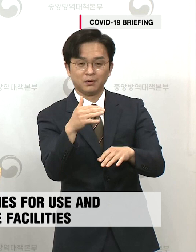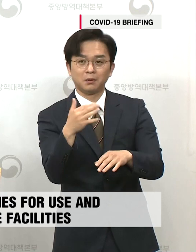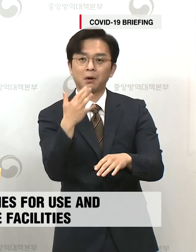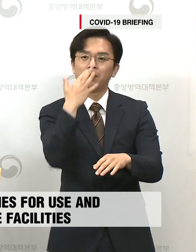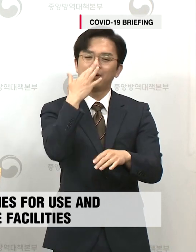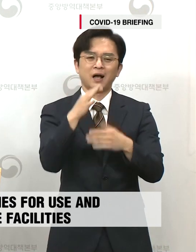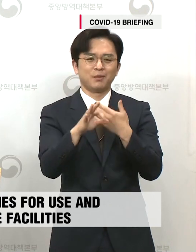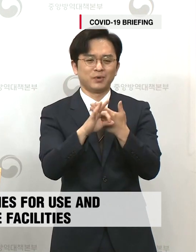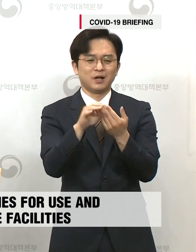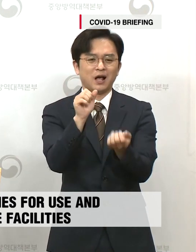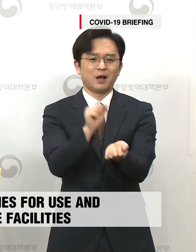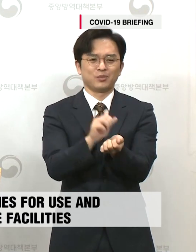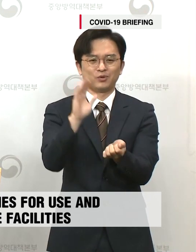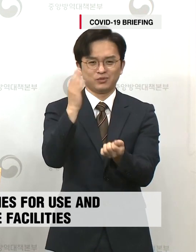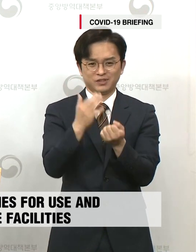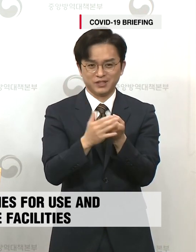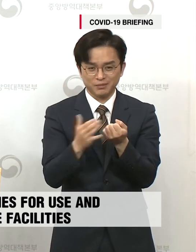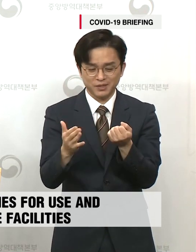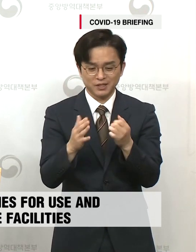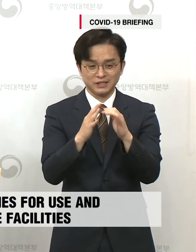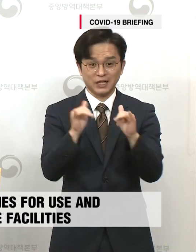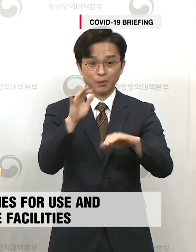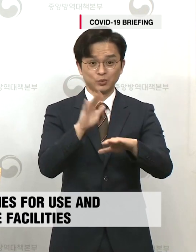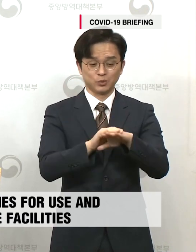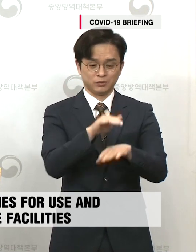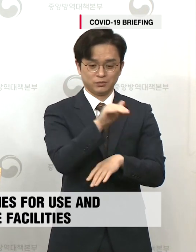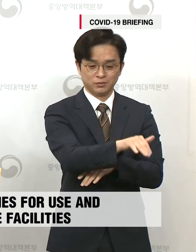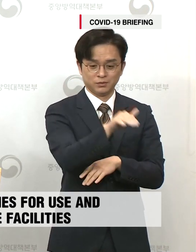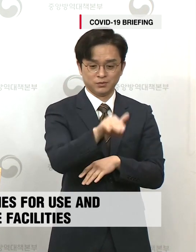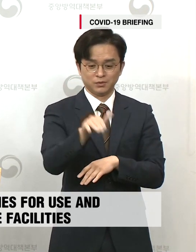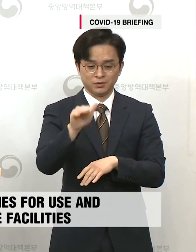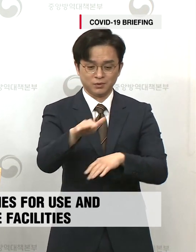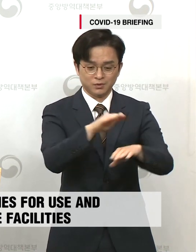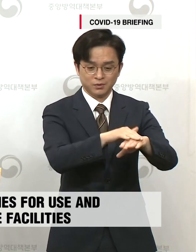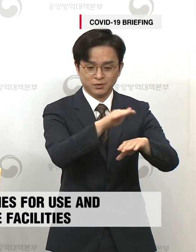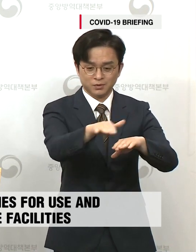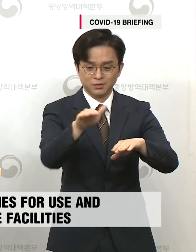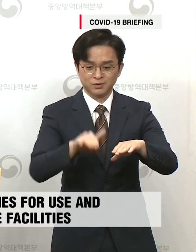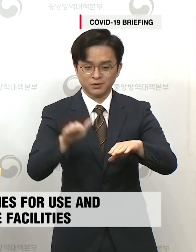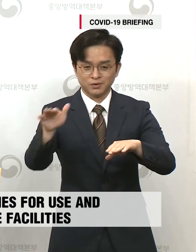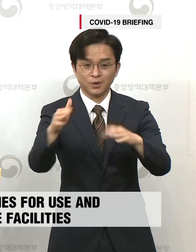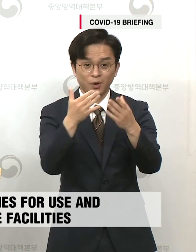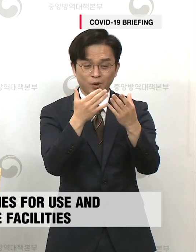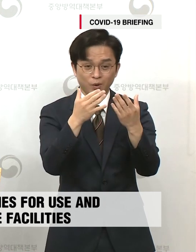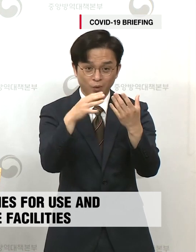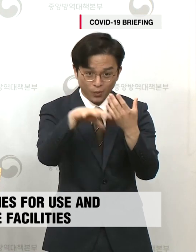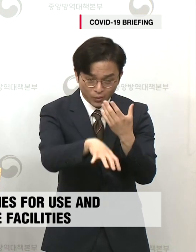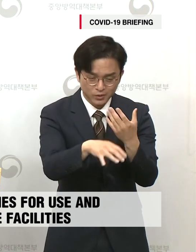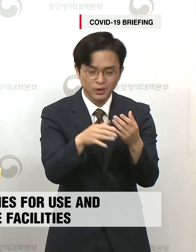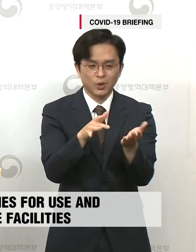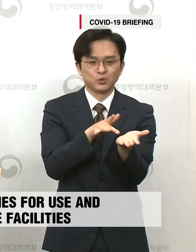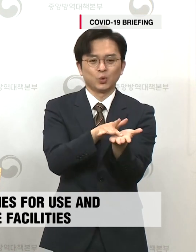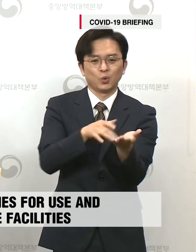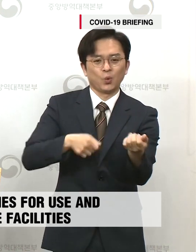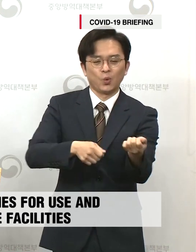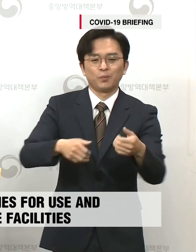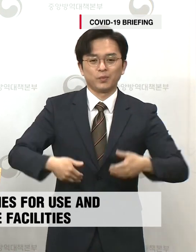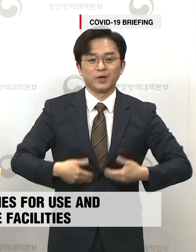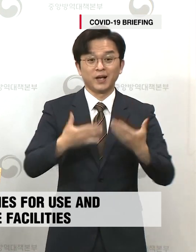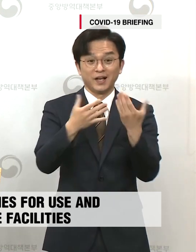one's eyes, nose, or mouth. So we have highlighted the importance of swiping and cleaning